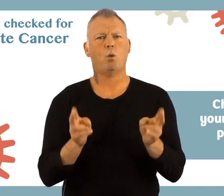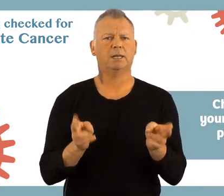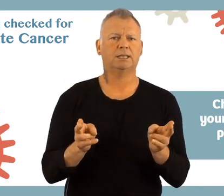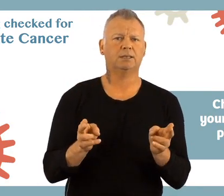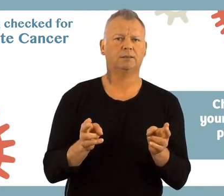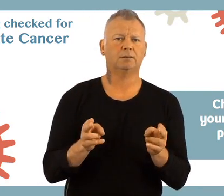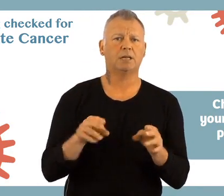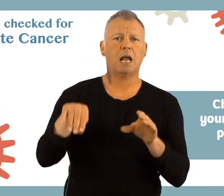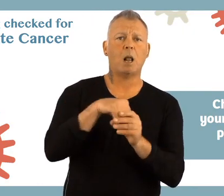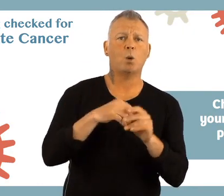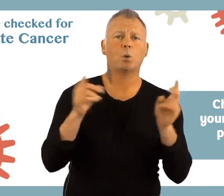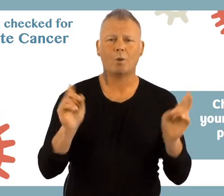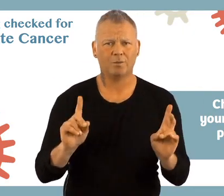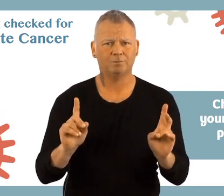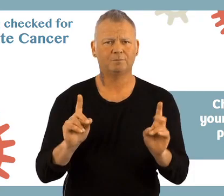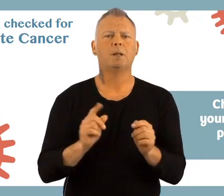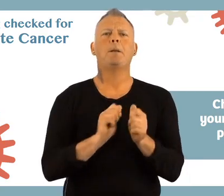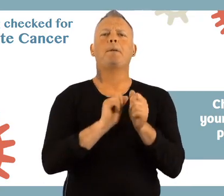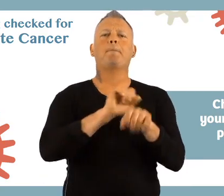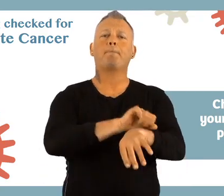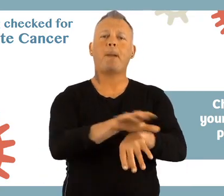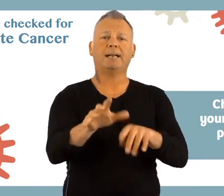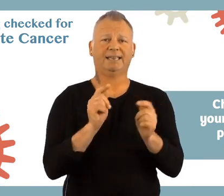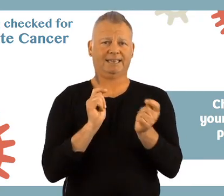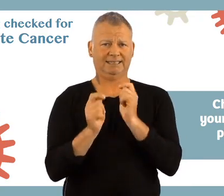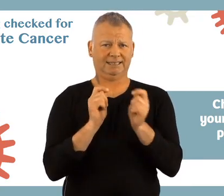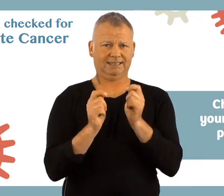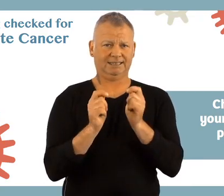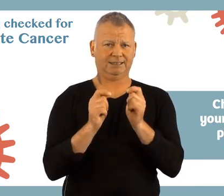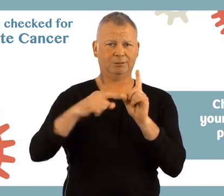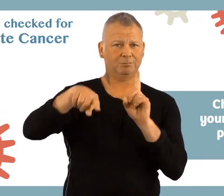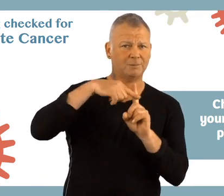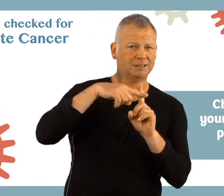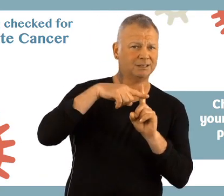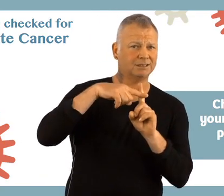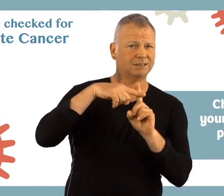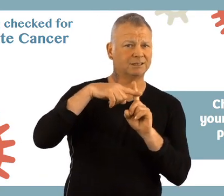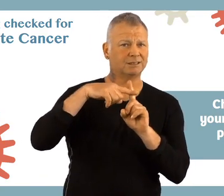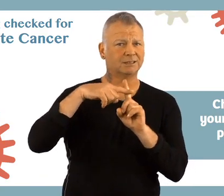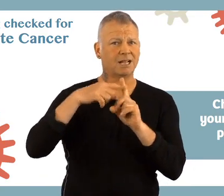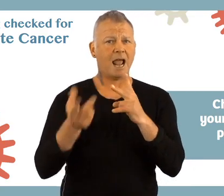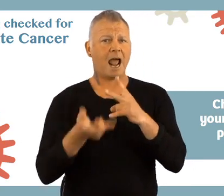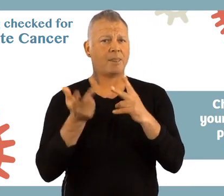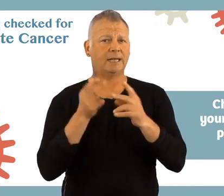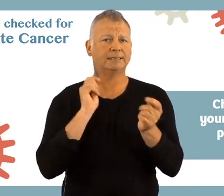Checks usually involve a blood test called a prostate-specific antigen test, or